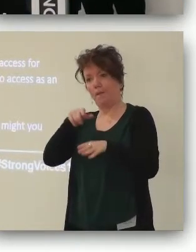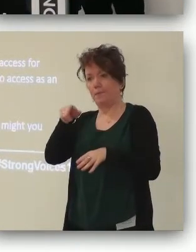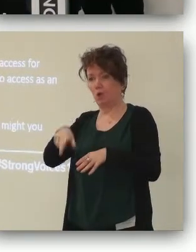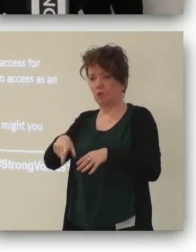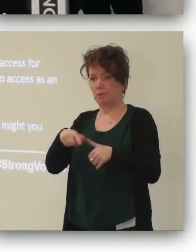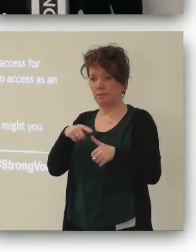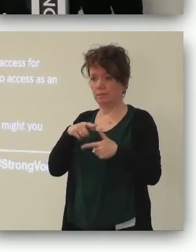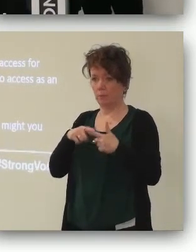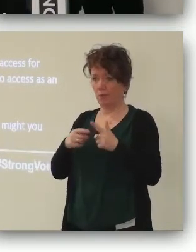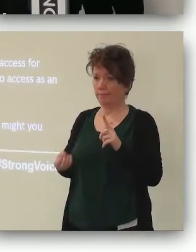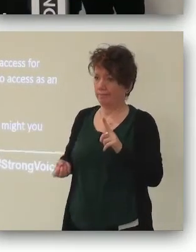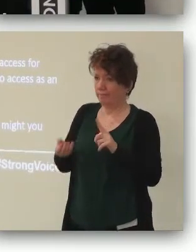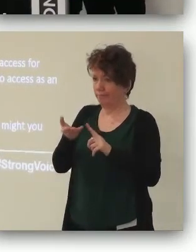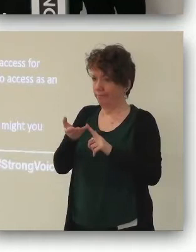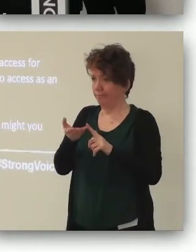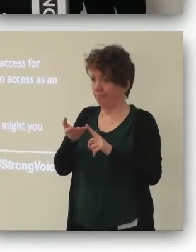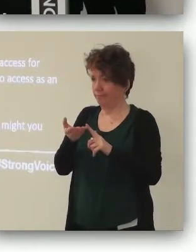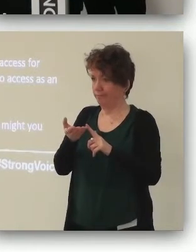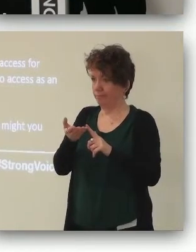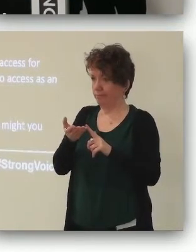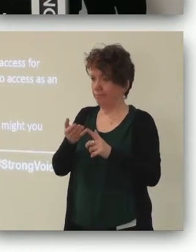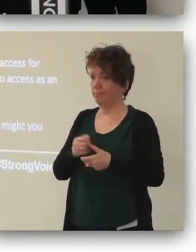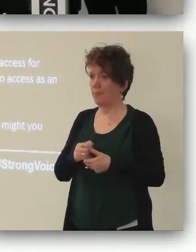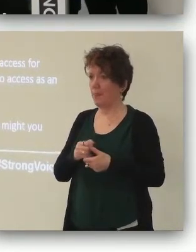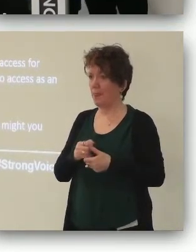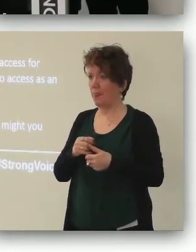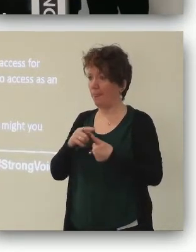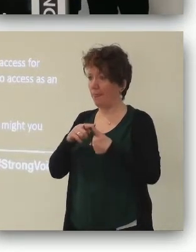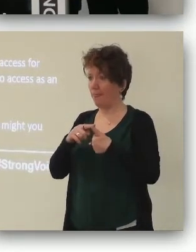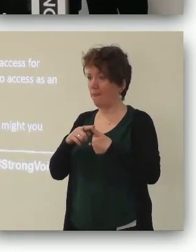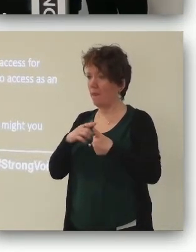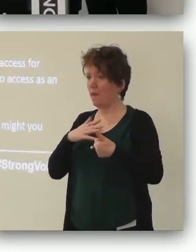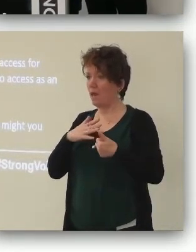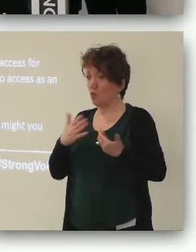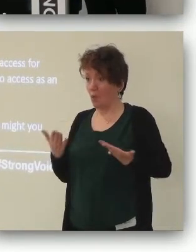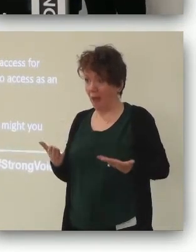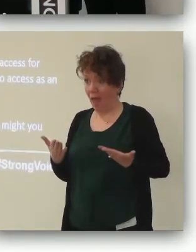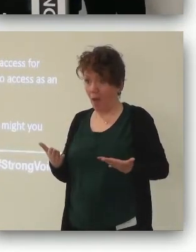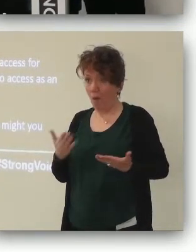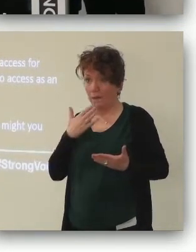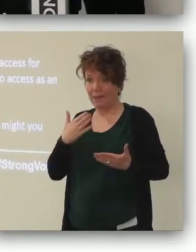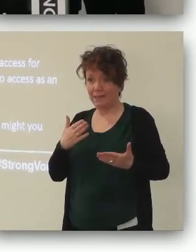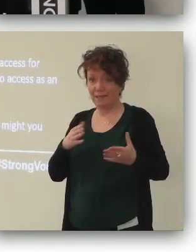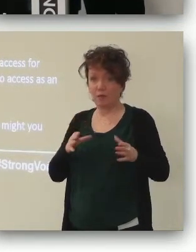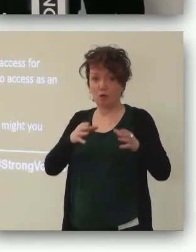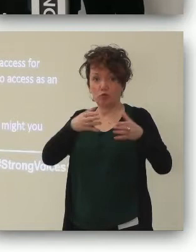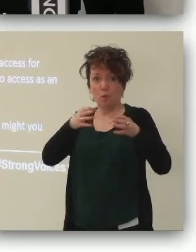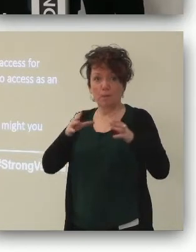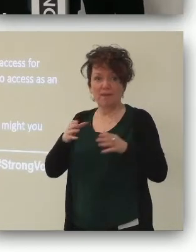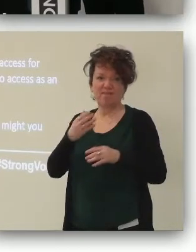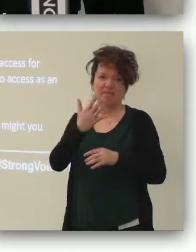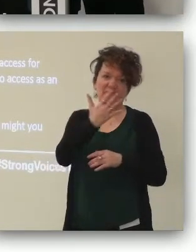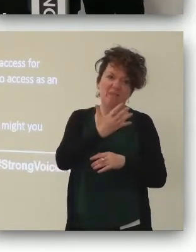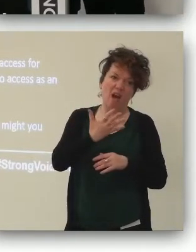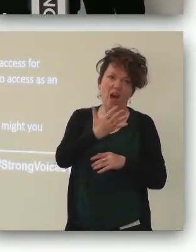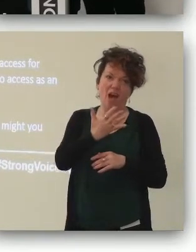following prompts to help guide your discussion. So we'd like to invite you now to get into small groups of 5 or